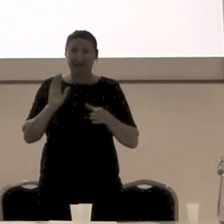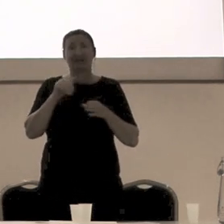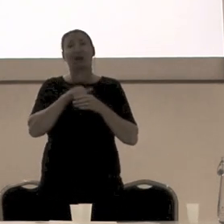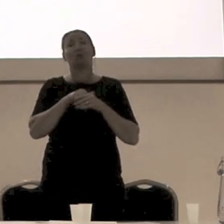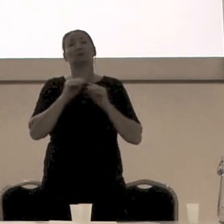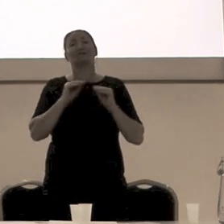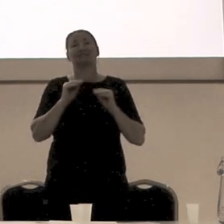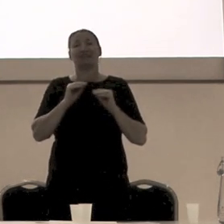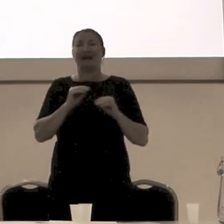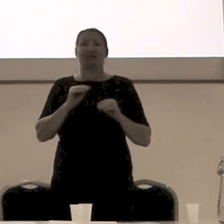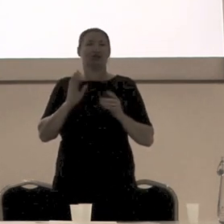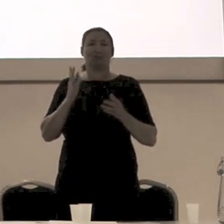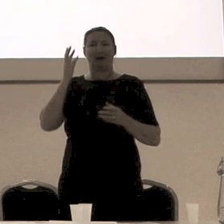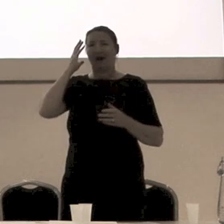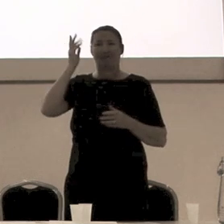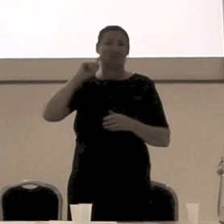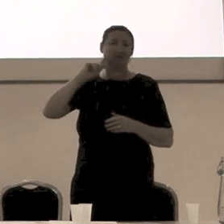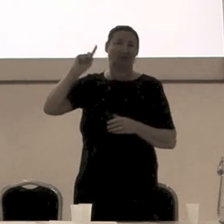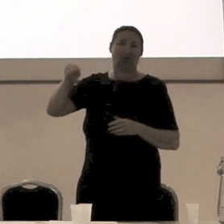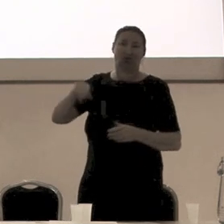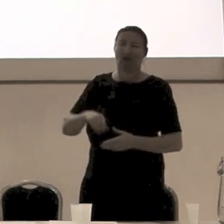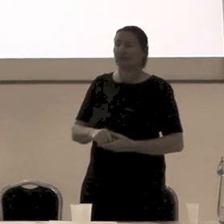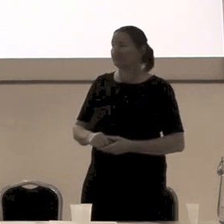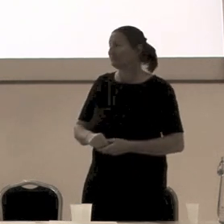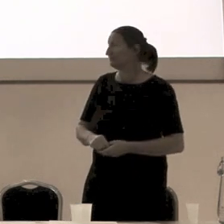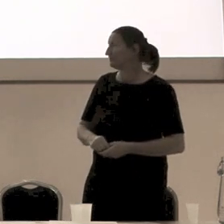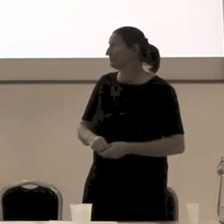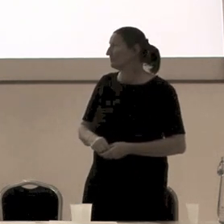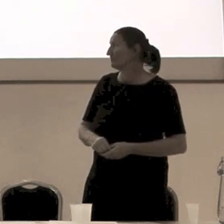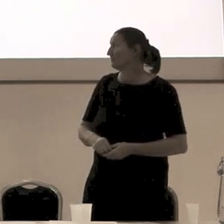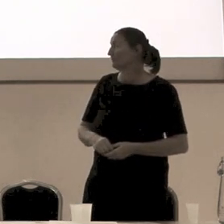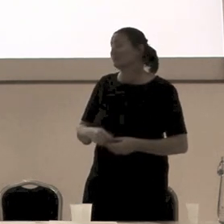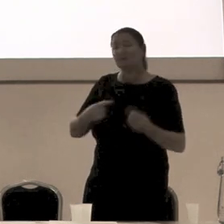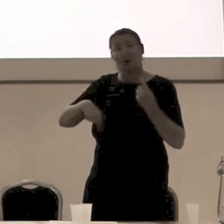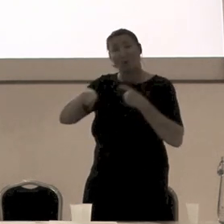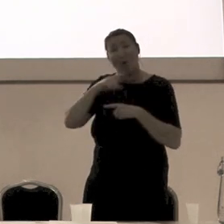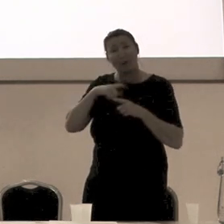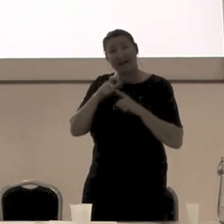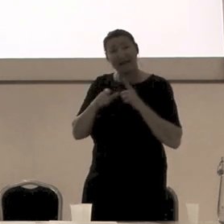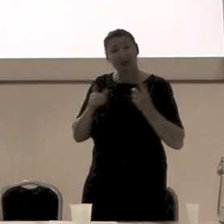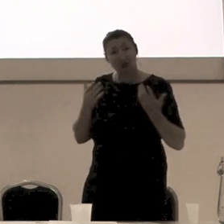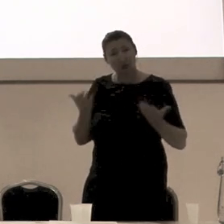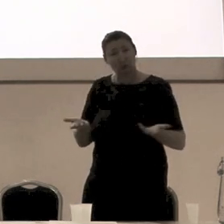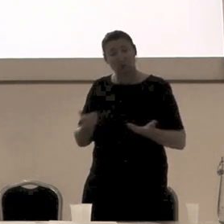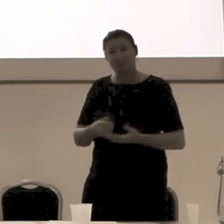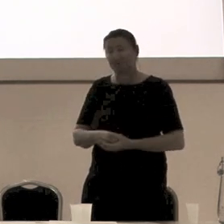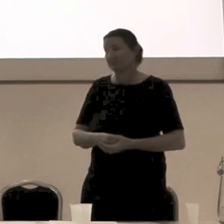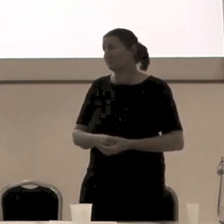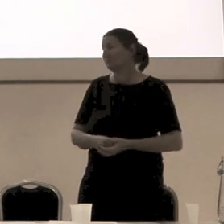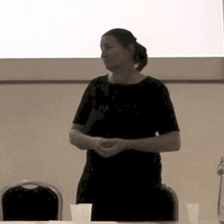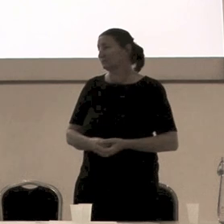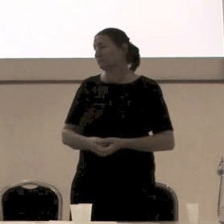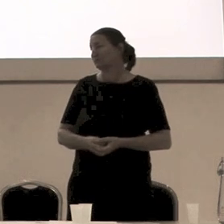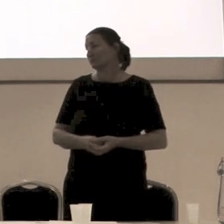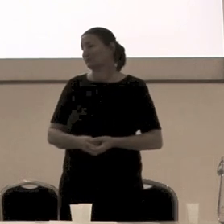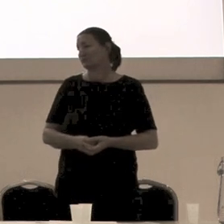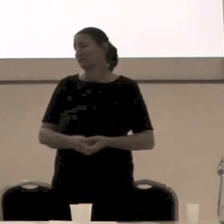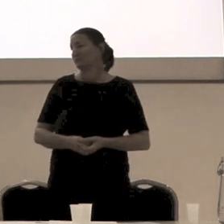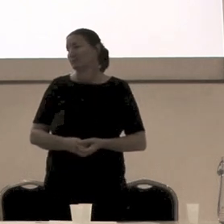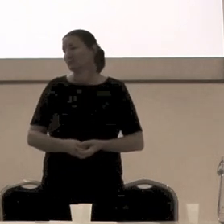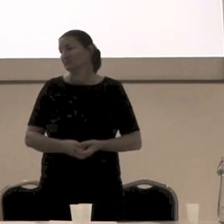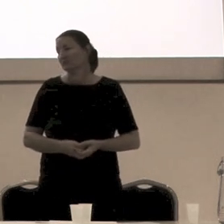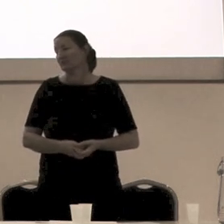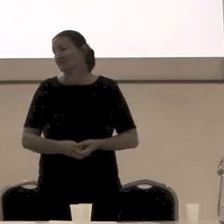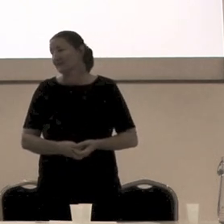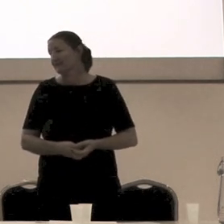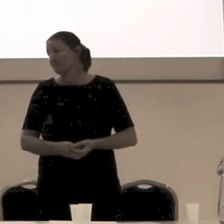not. So what should we be doing in light of what we've heard today and in light of what